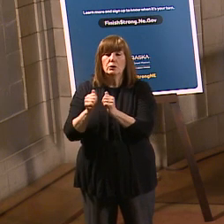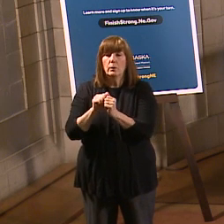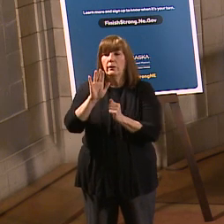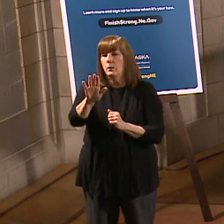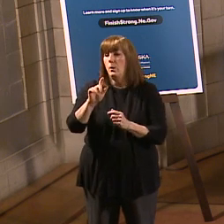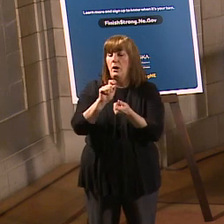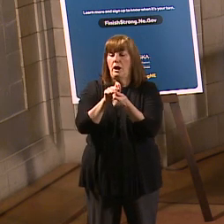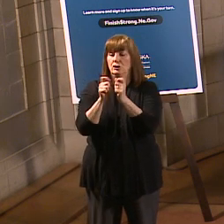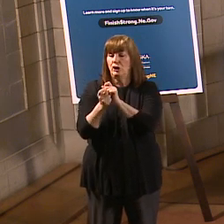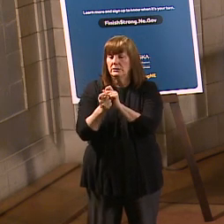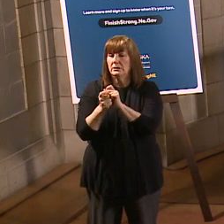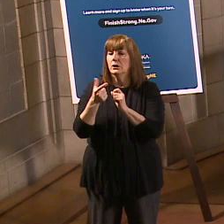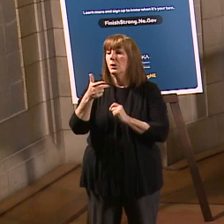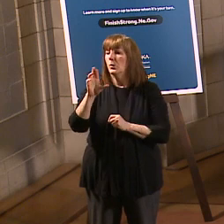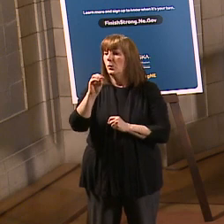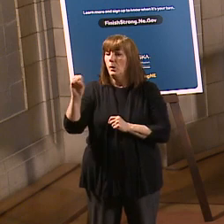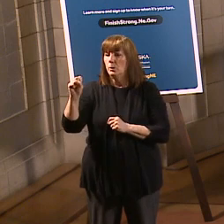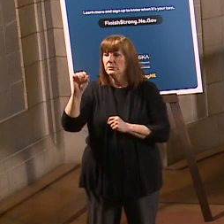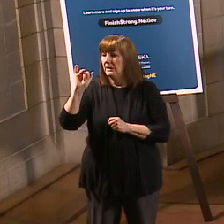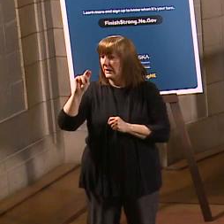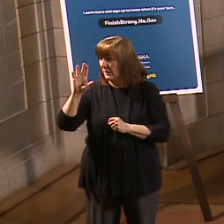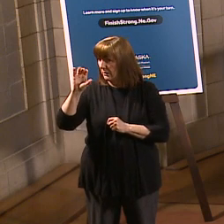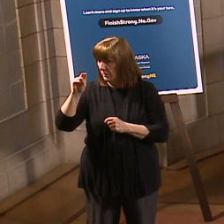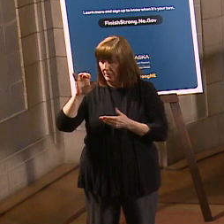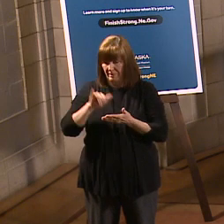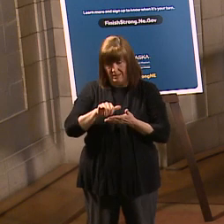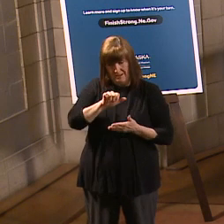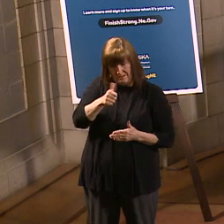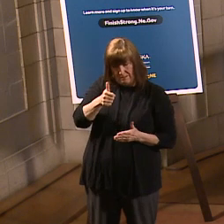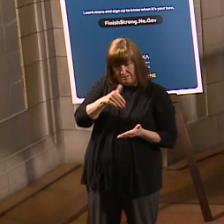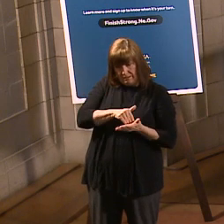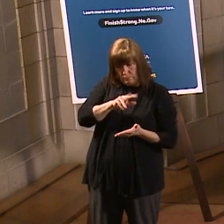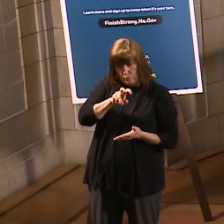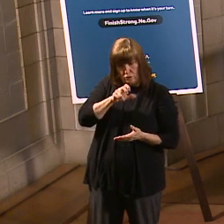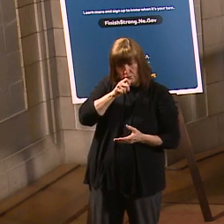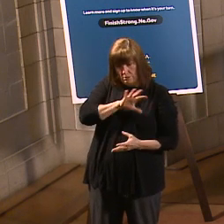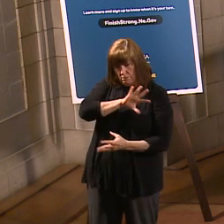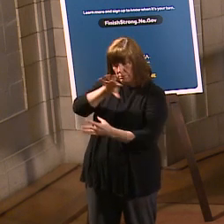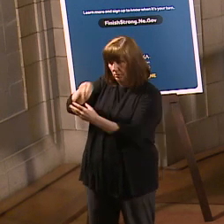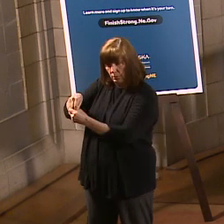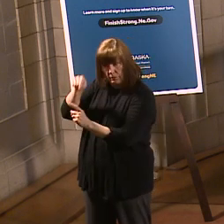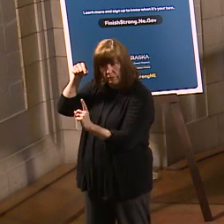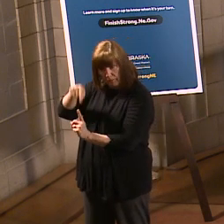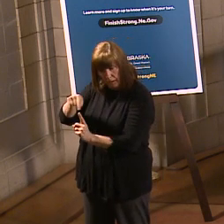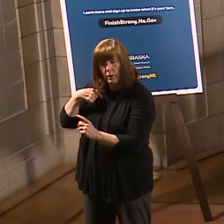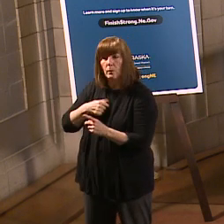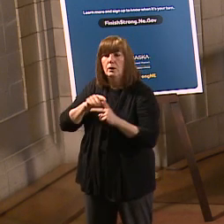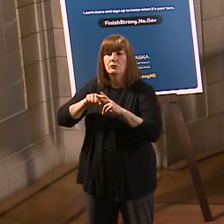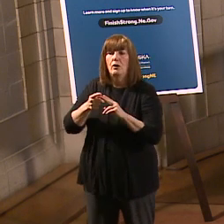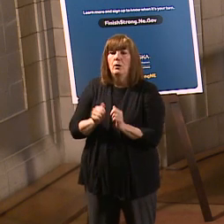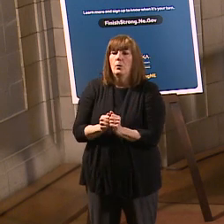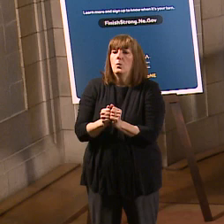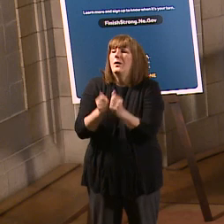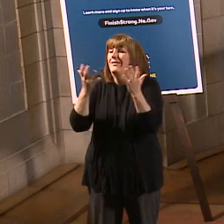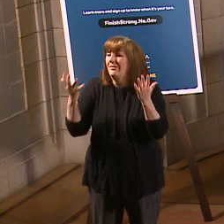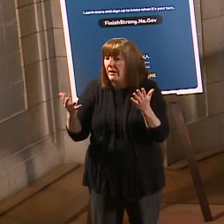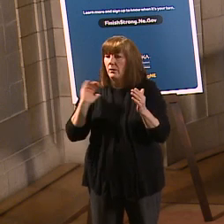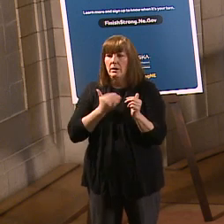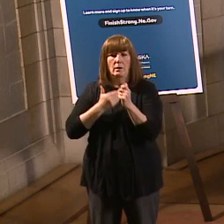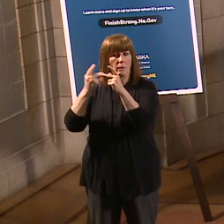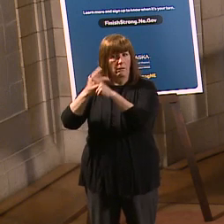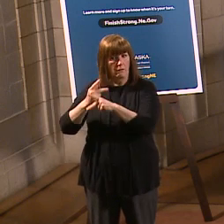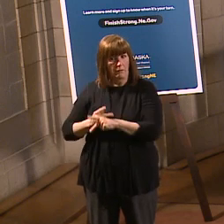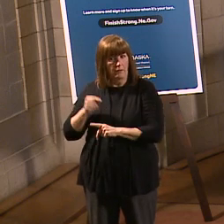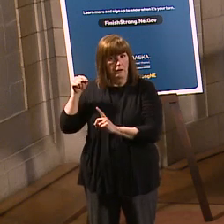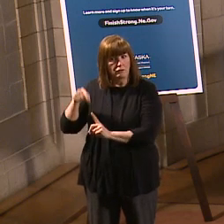that $10,200 is not being included in your federal adjusted gross income, we're starting without that in our calculation. So it will,